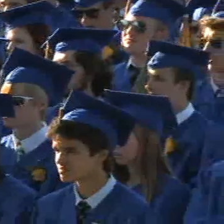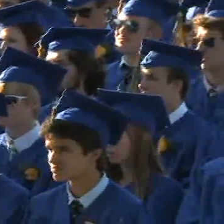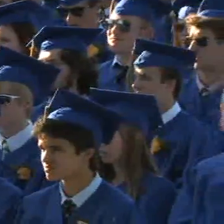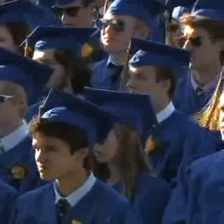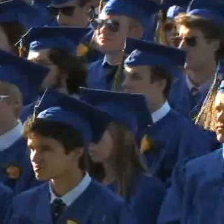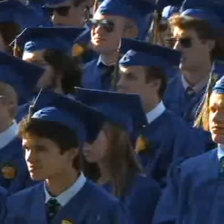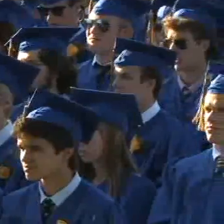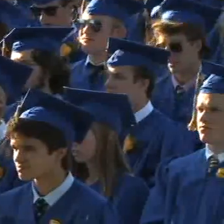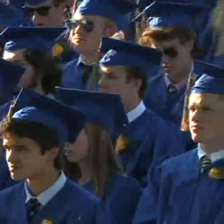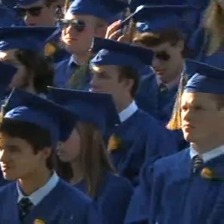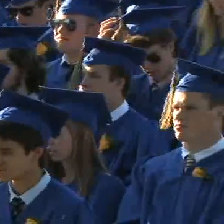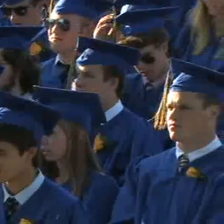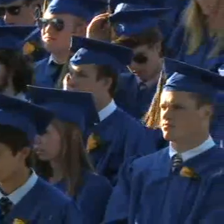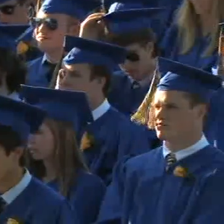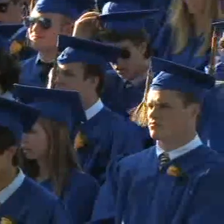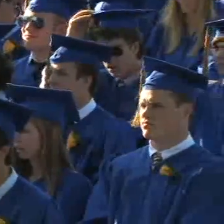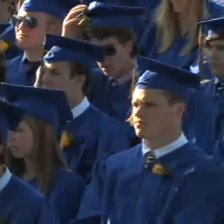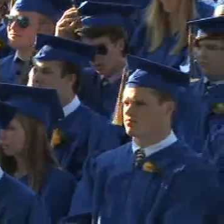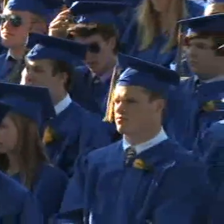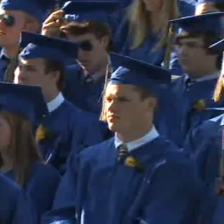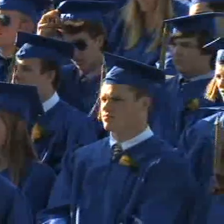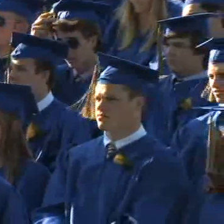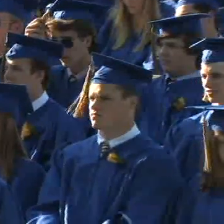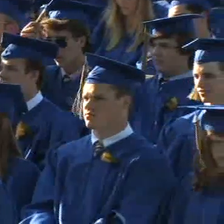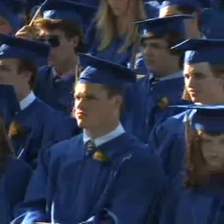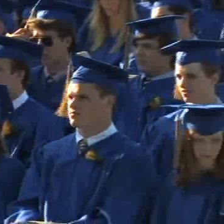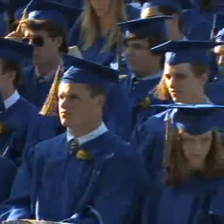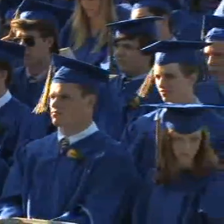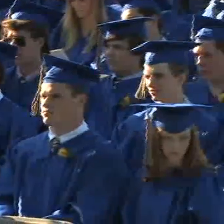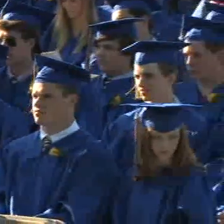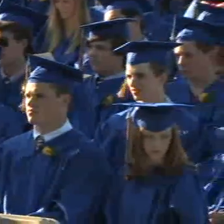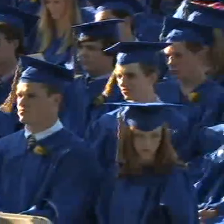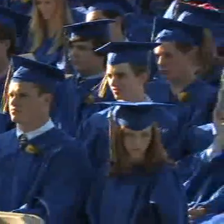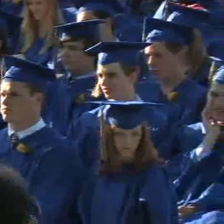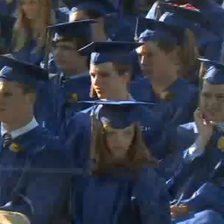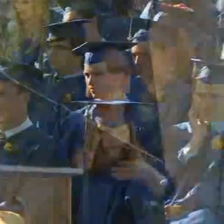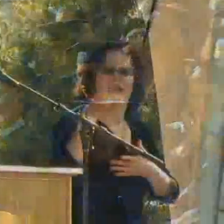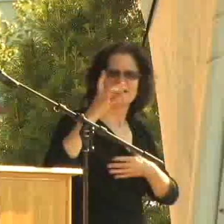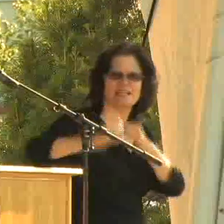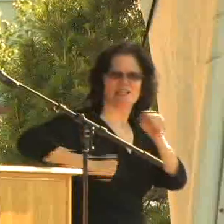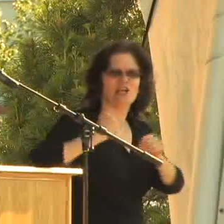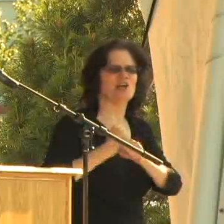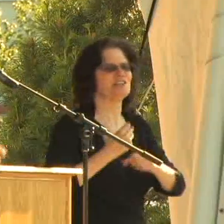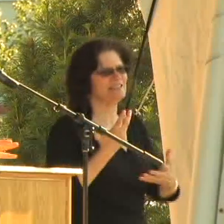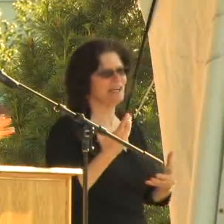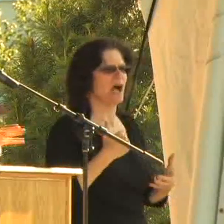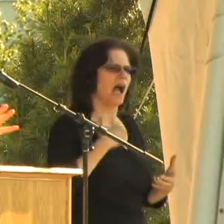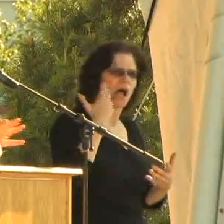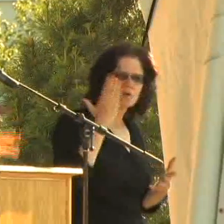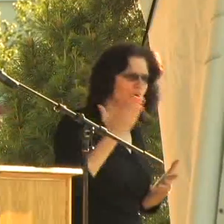here. I feel like I think I know a little bit about what you've gone through over the last 18 years. I don't know if